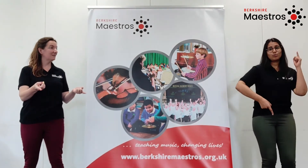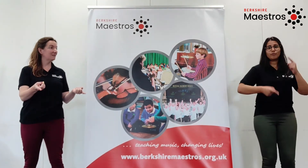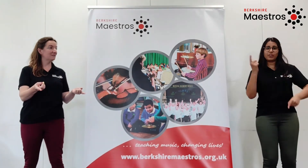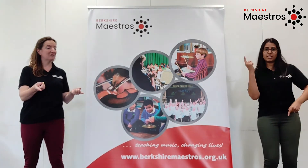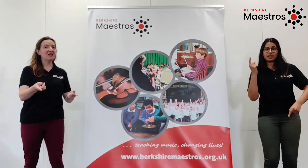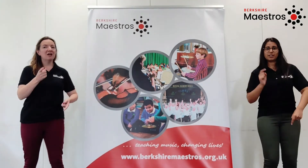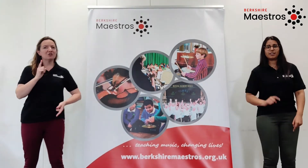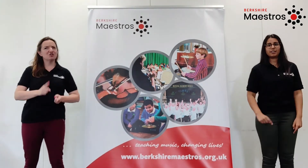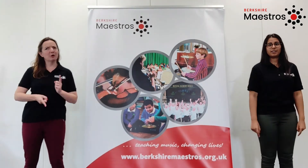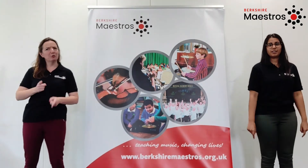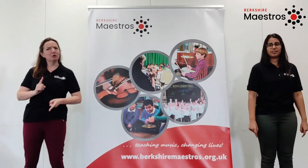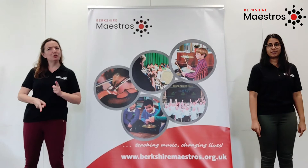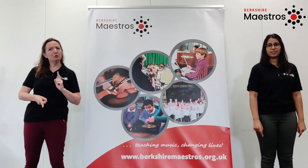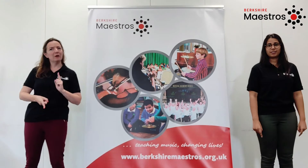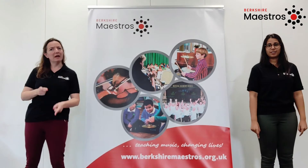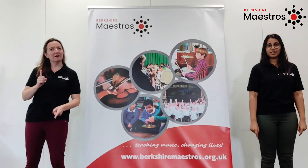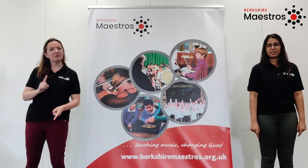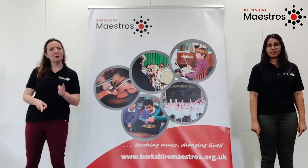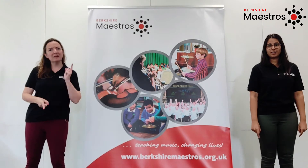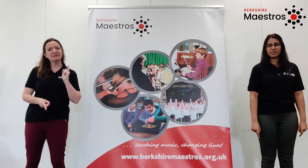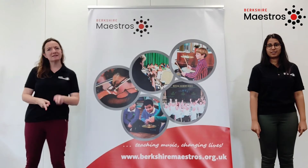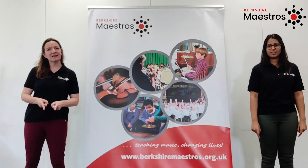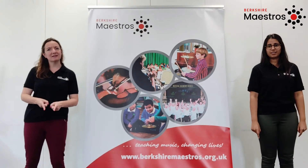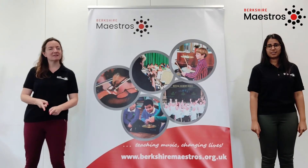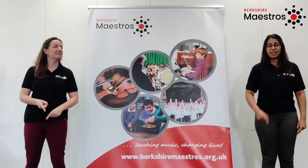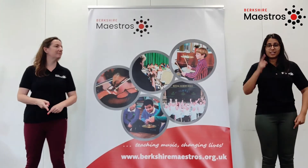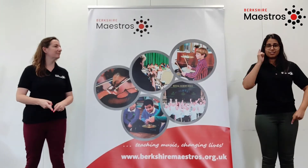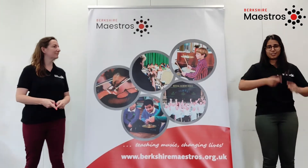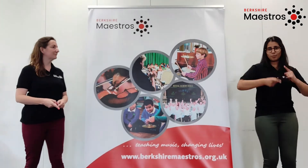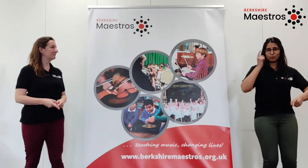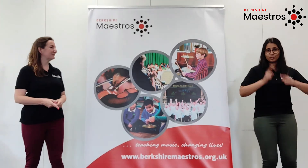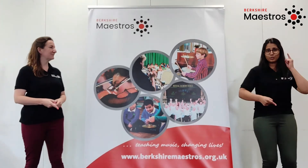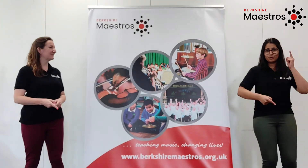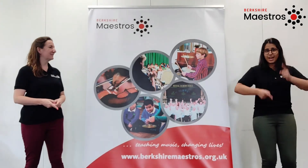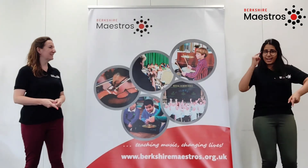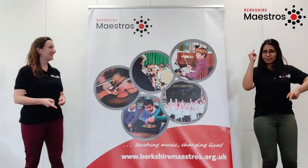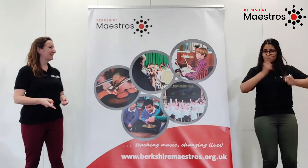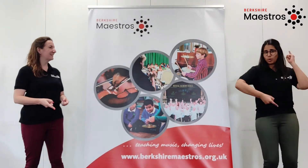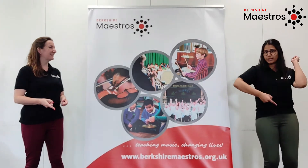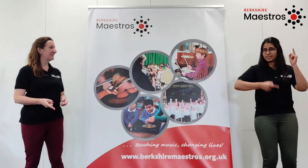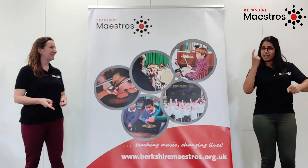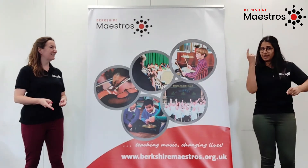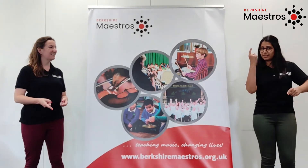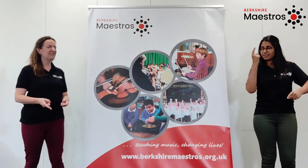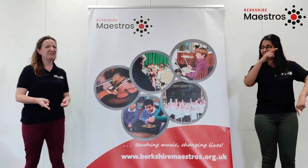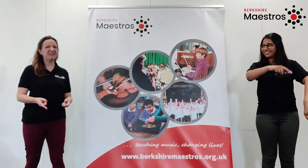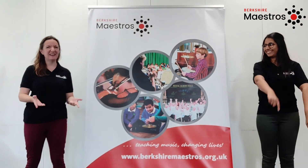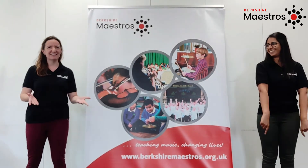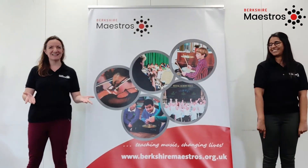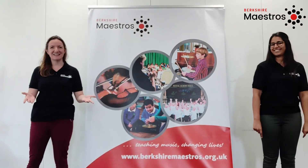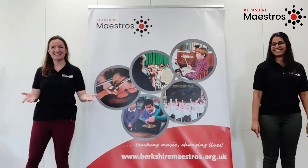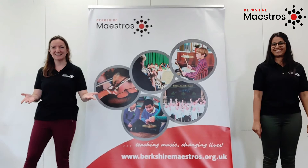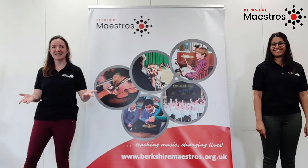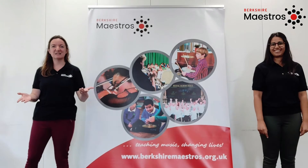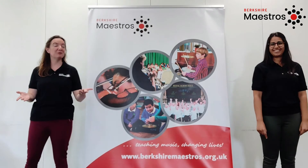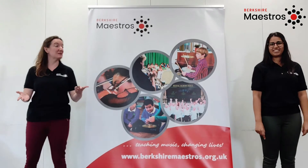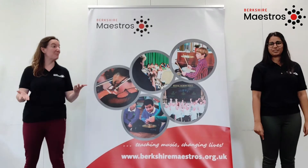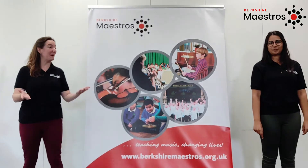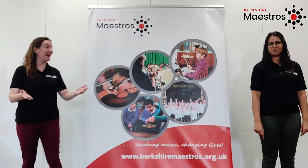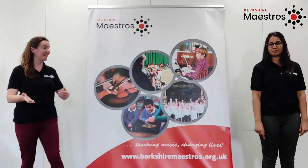V W X Y Z W X Y Z. Fantastic. Let's put it back